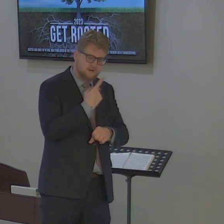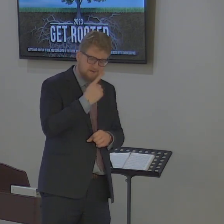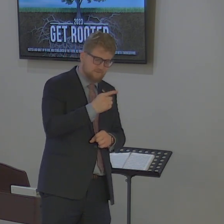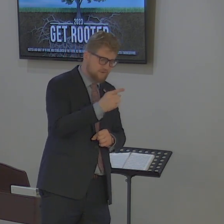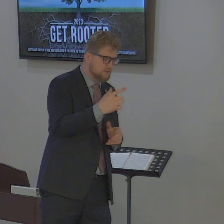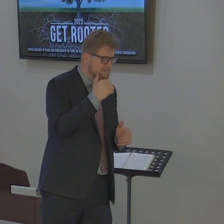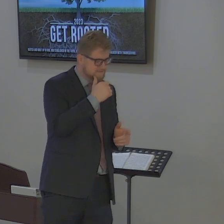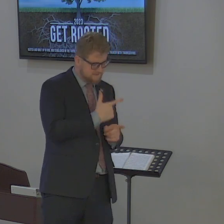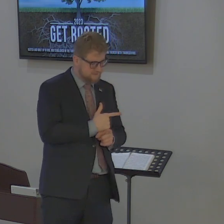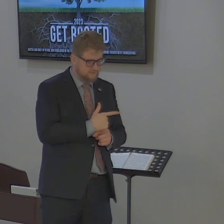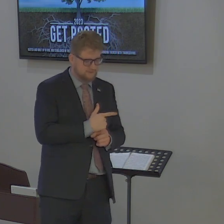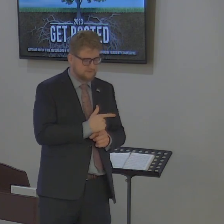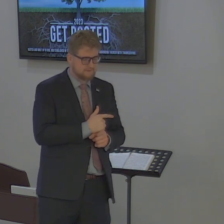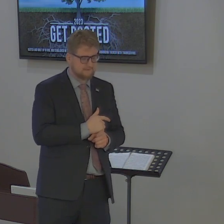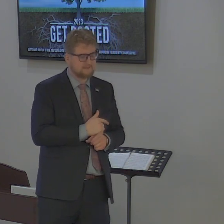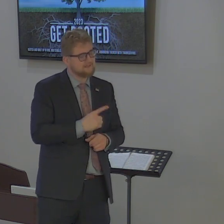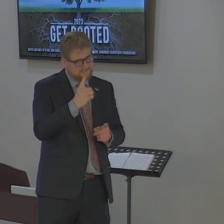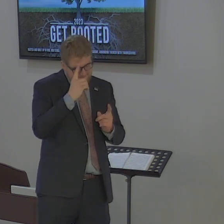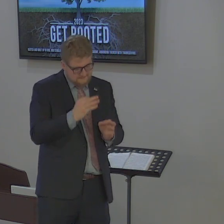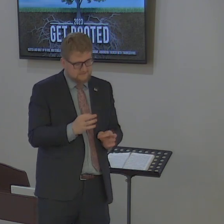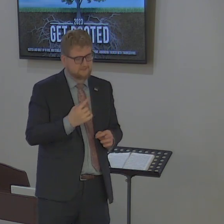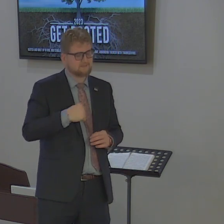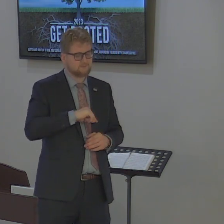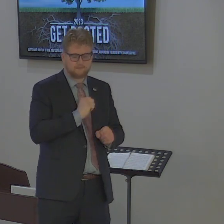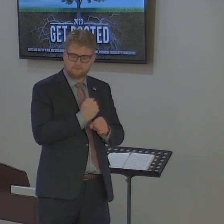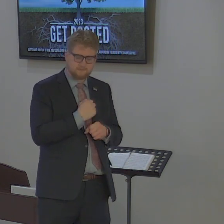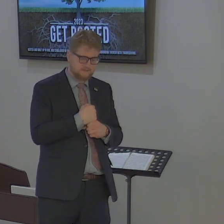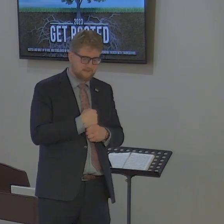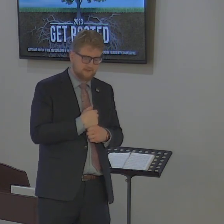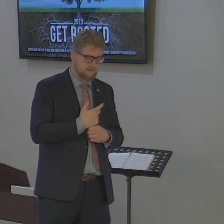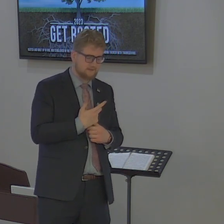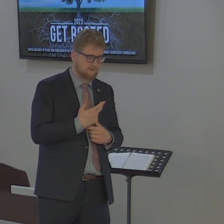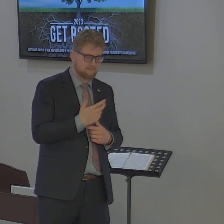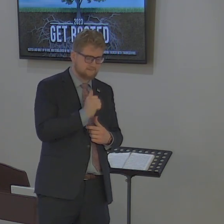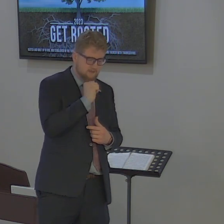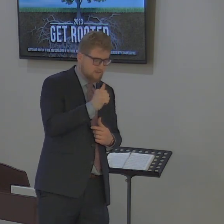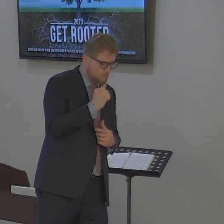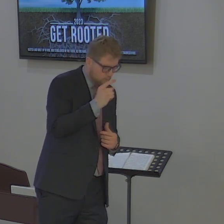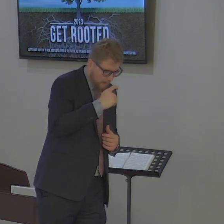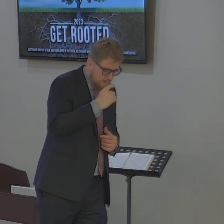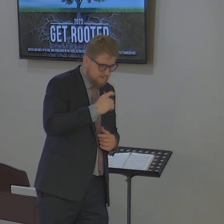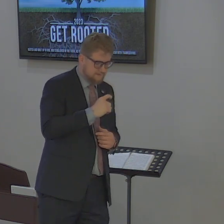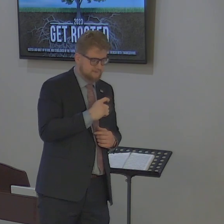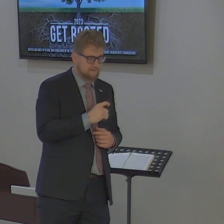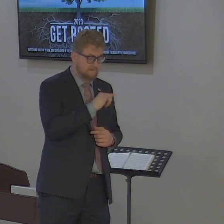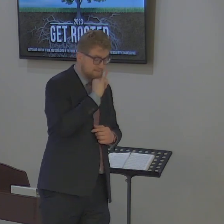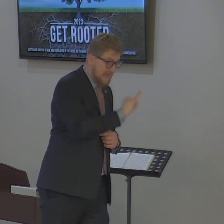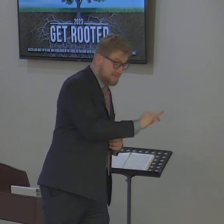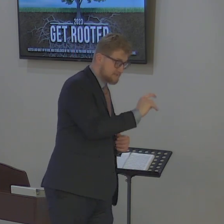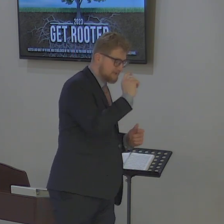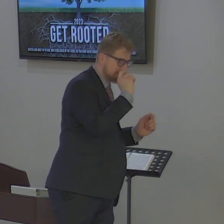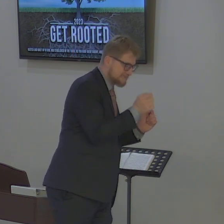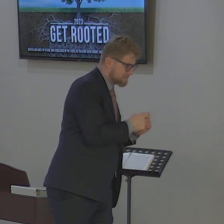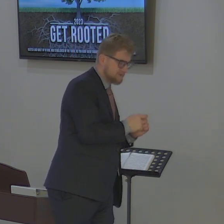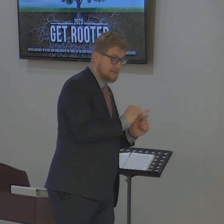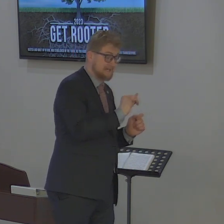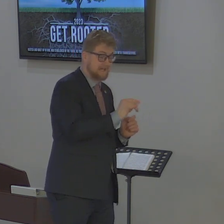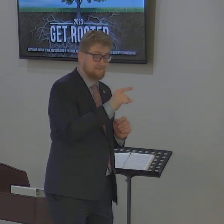making are not good. They're not wise. That's deception. And if you go too far down that road, you're going to